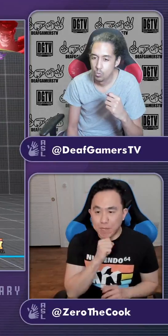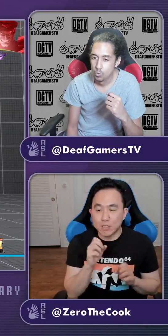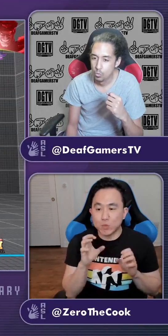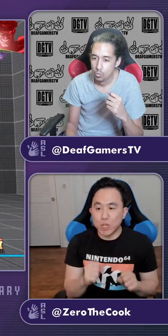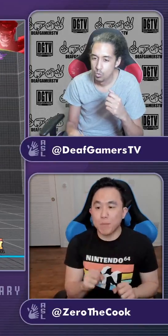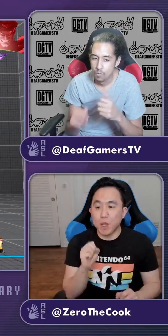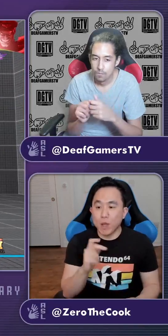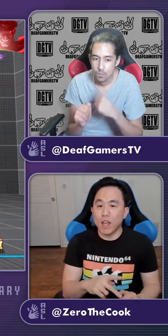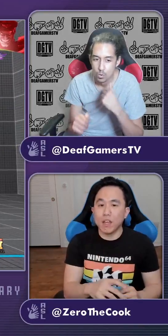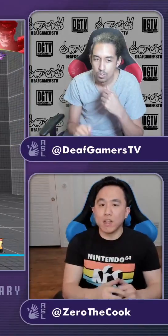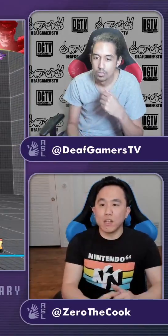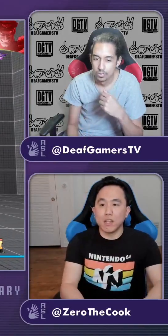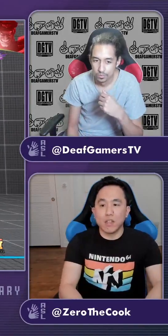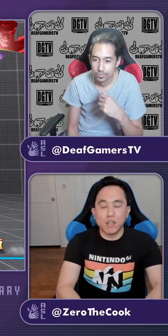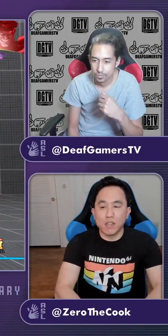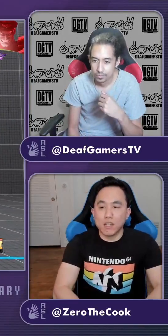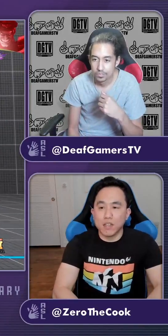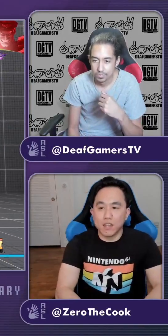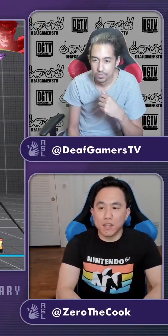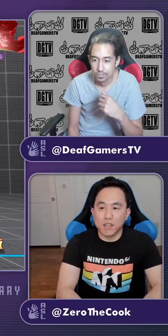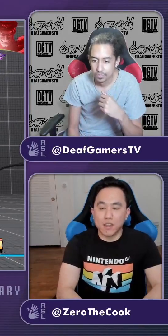Tom's combo is crumble breaker